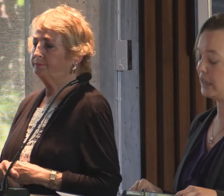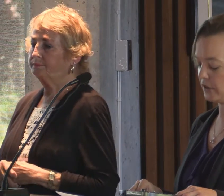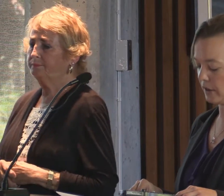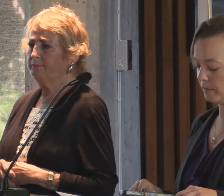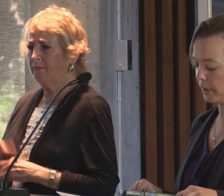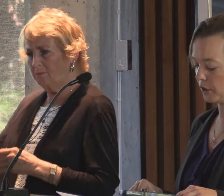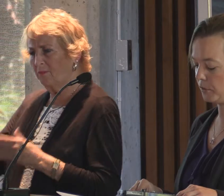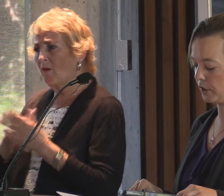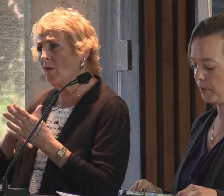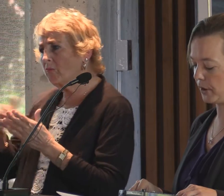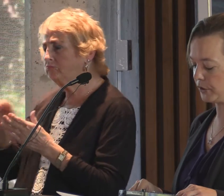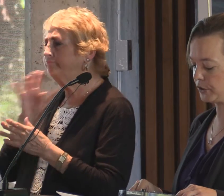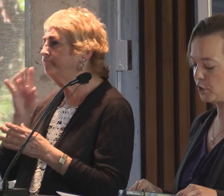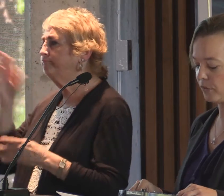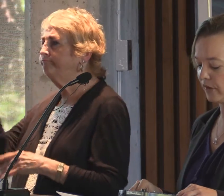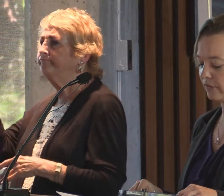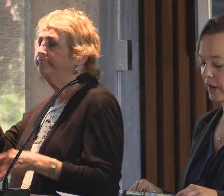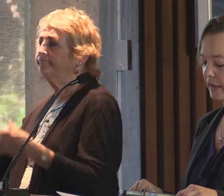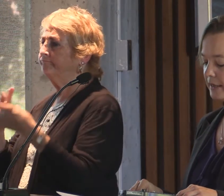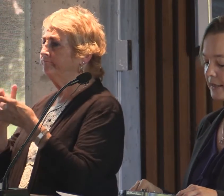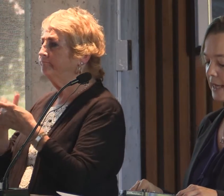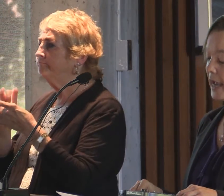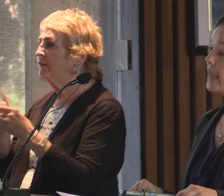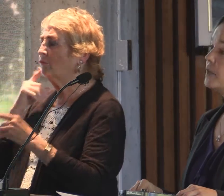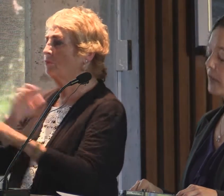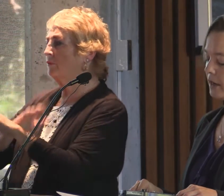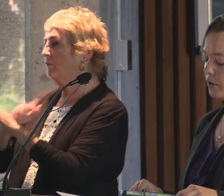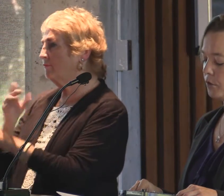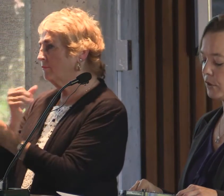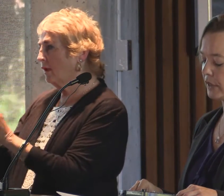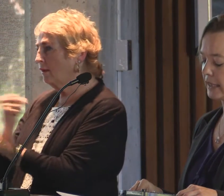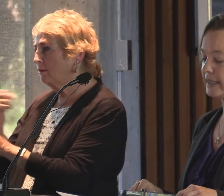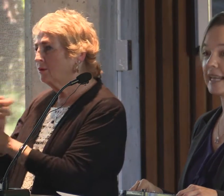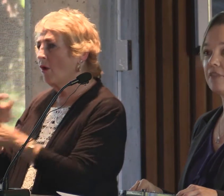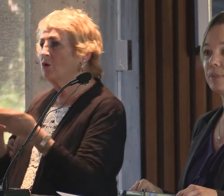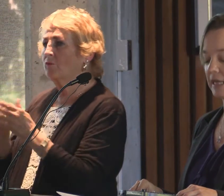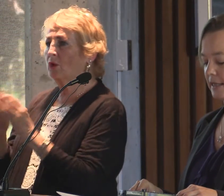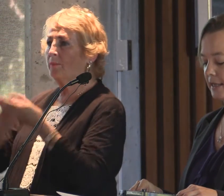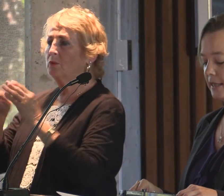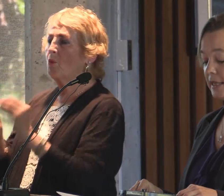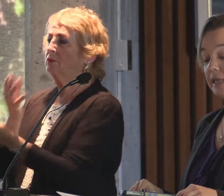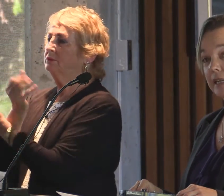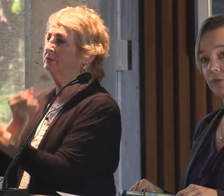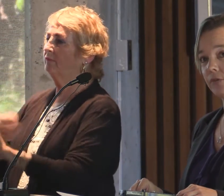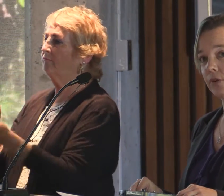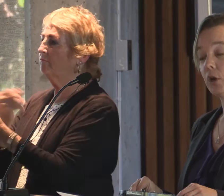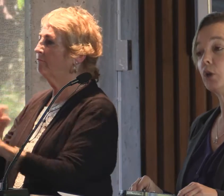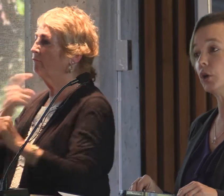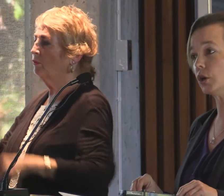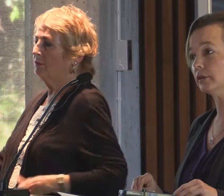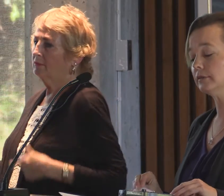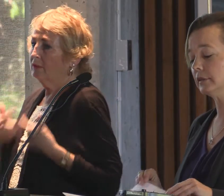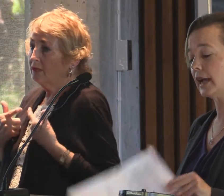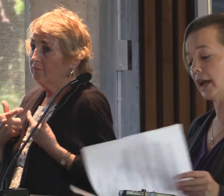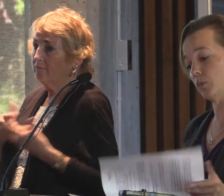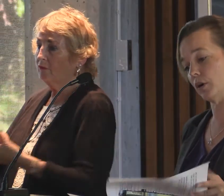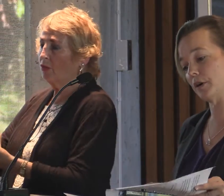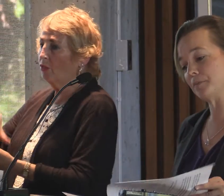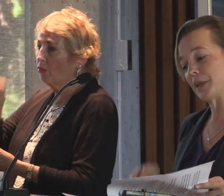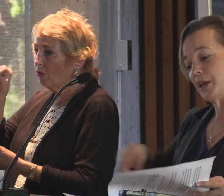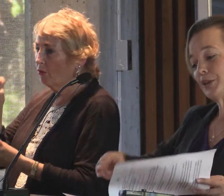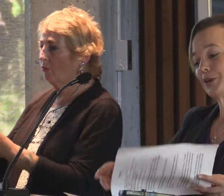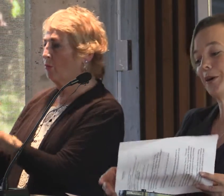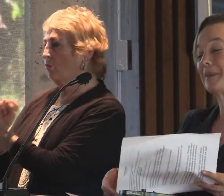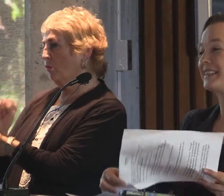that's being done by our community partners to prevent violence and to make our communities safe places to live, learn, and